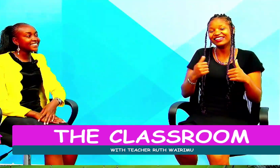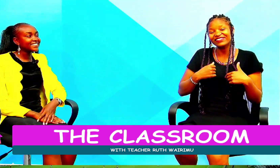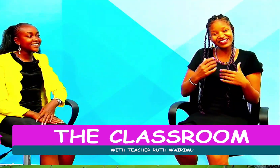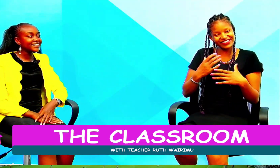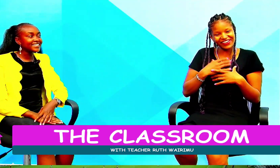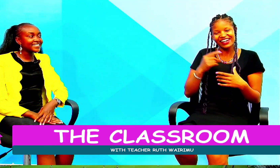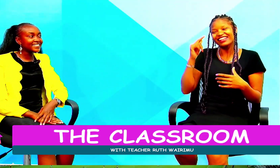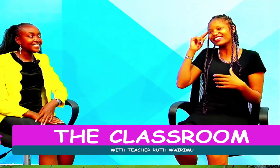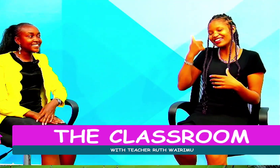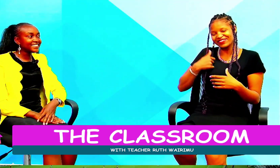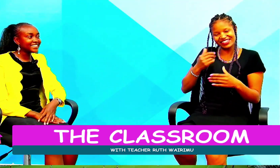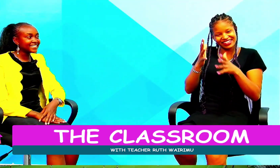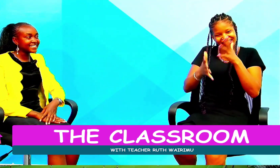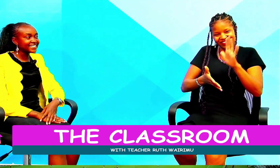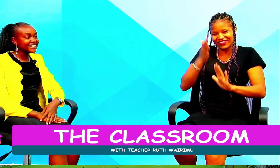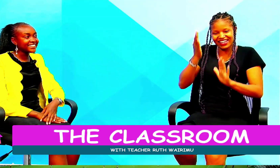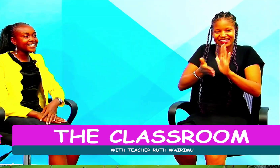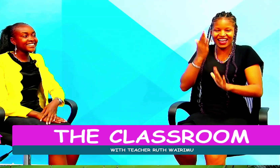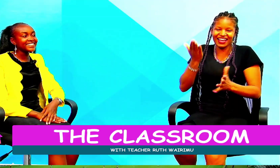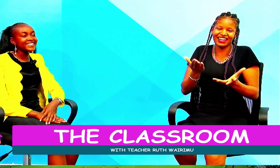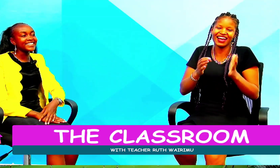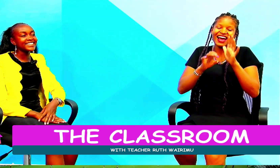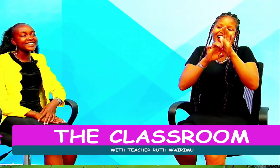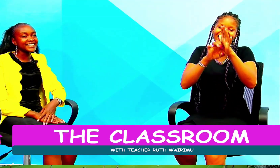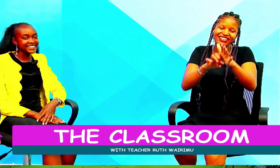Wow, wow, wow.